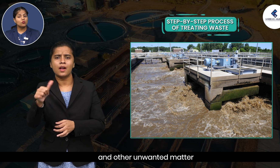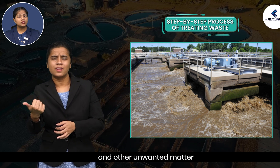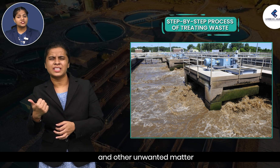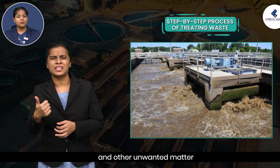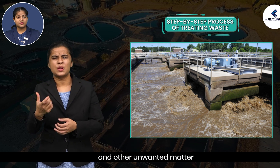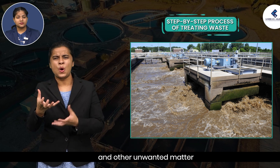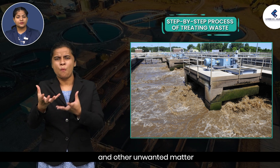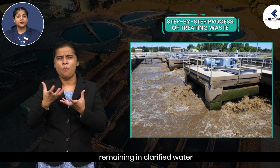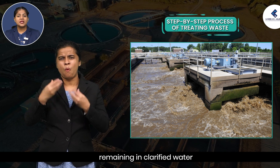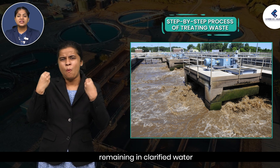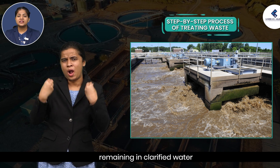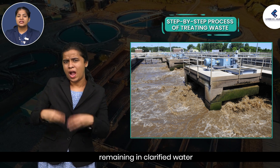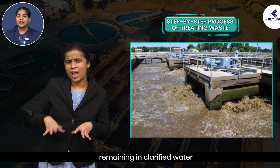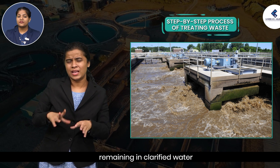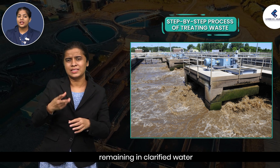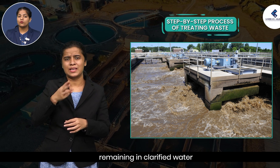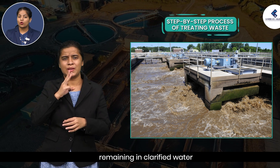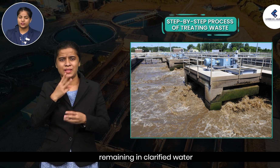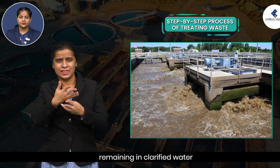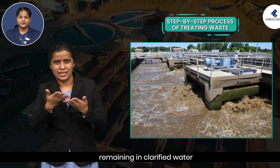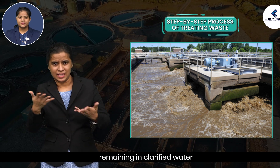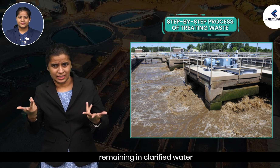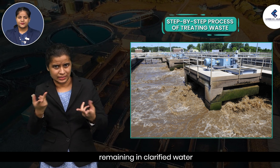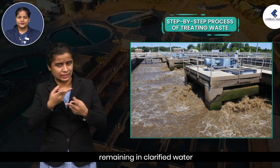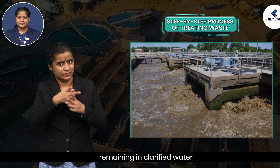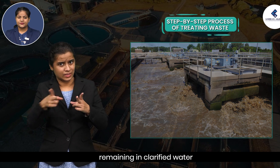other unwanted matter remaining in clarified water.